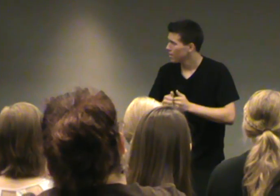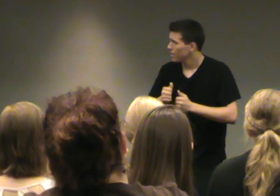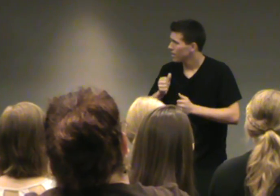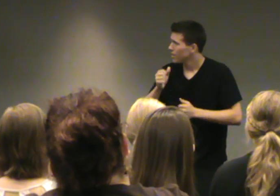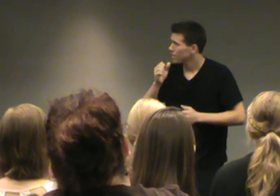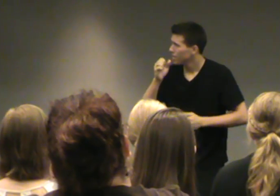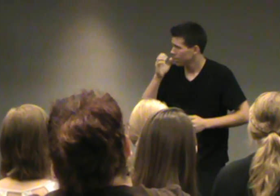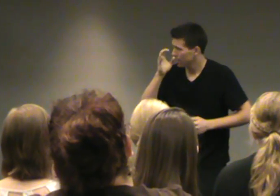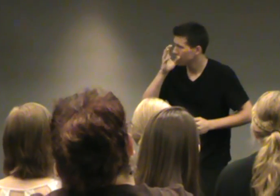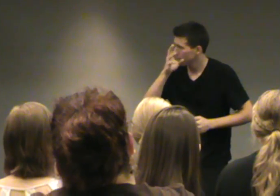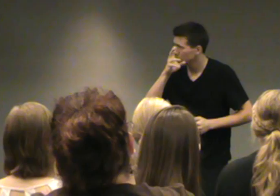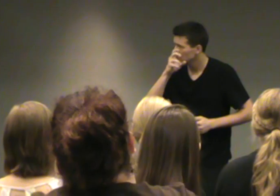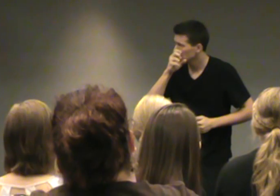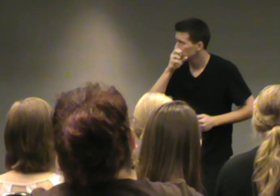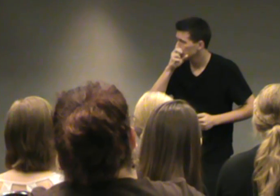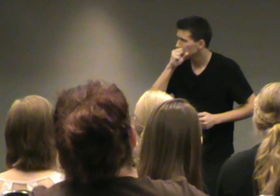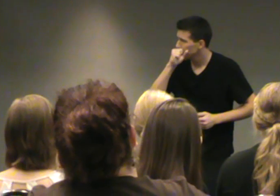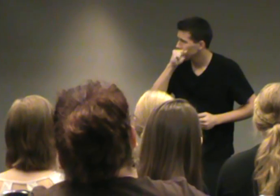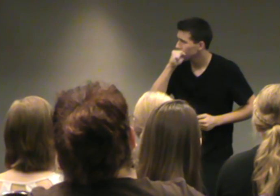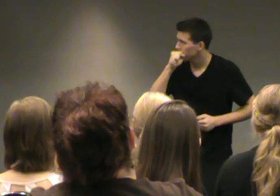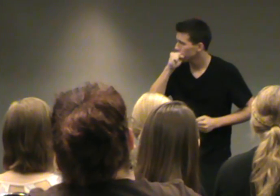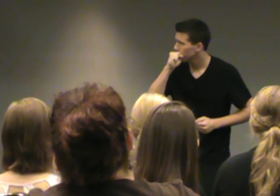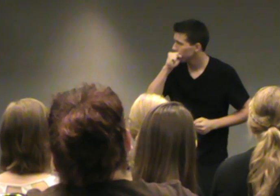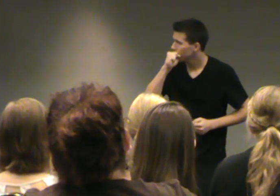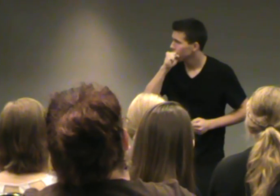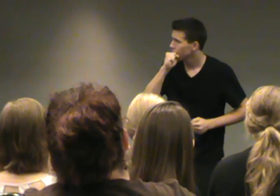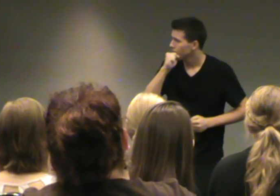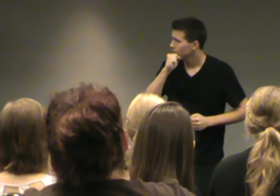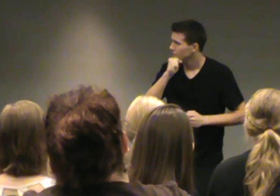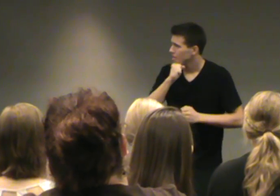speak a word, not to speak